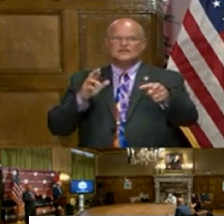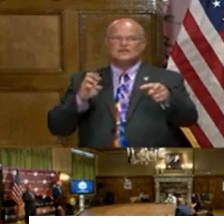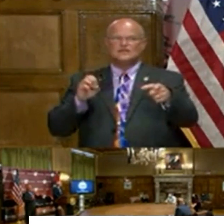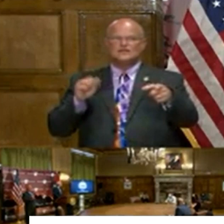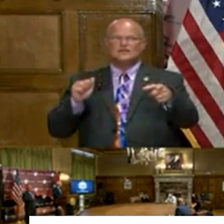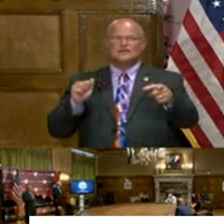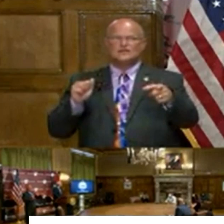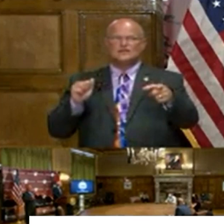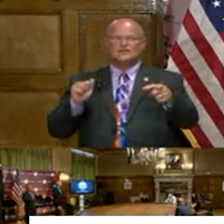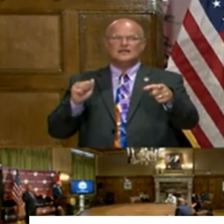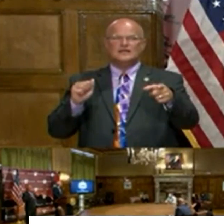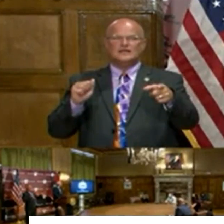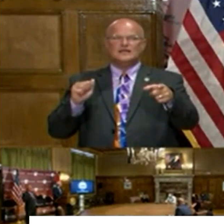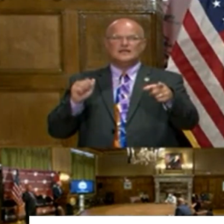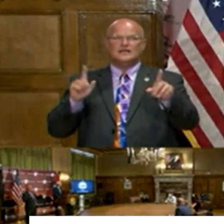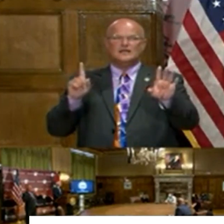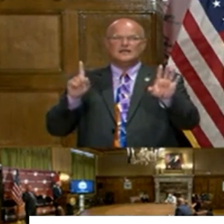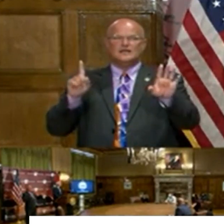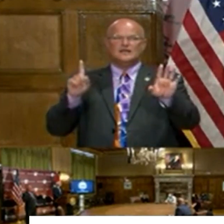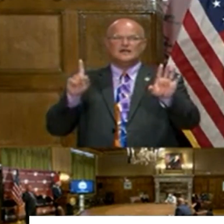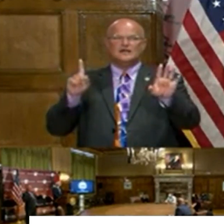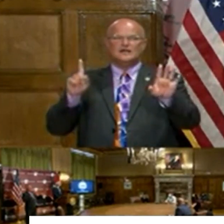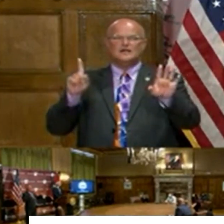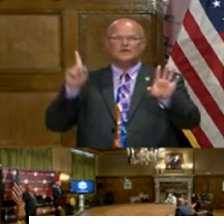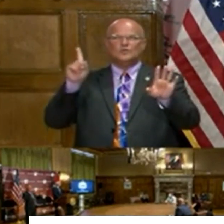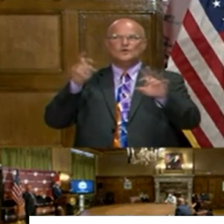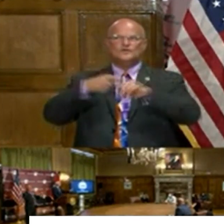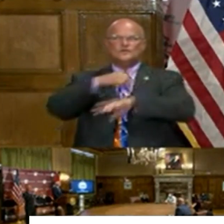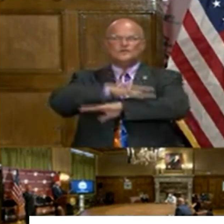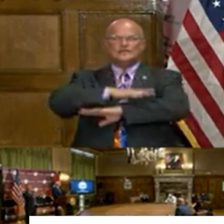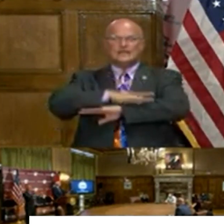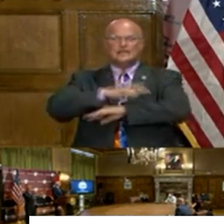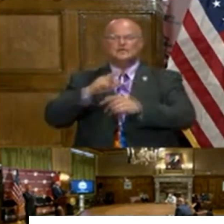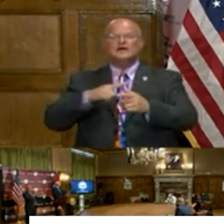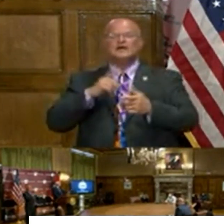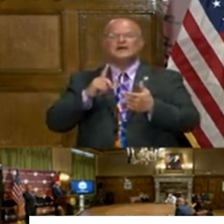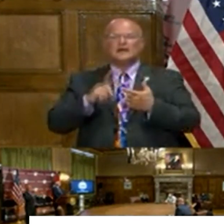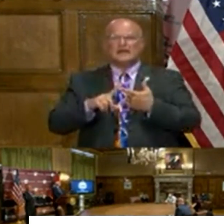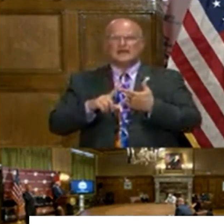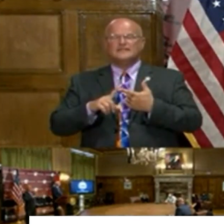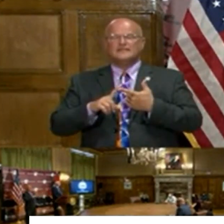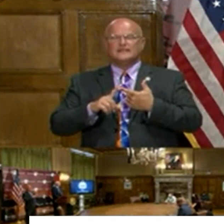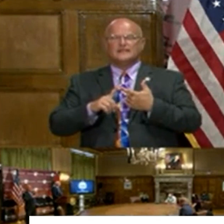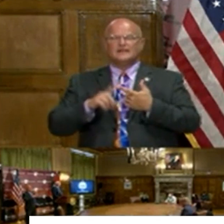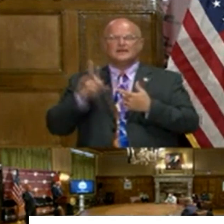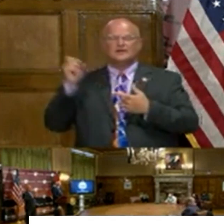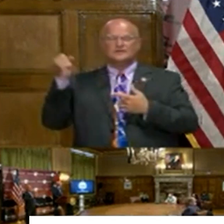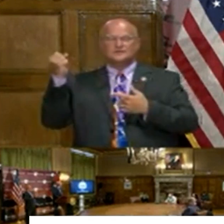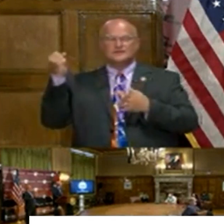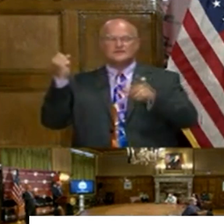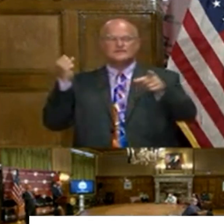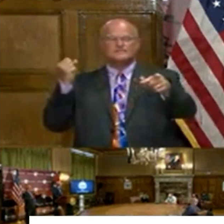Hi, Governor. This is Jamie Weiss. All right, just saying, we're going to take one from the table, then I'll go to you just a moment. With the Little Rock